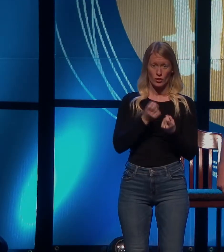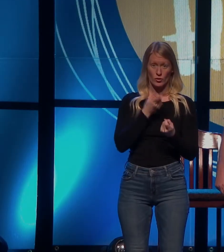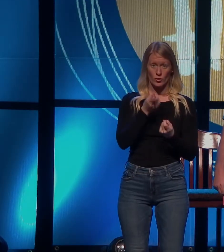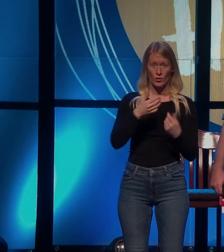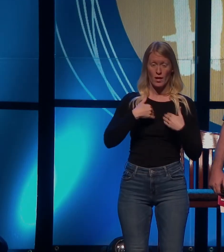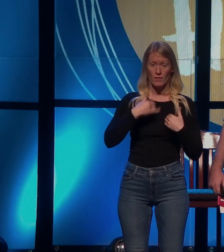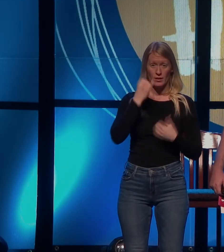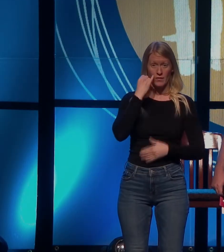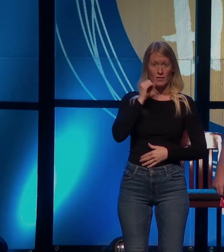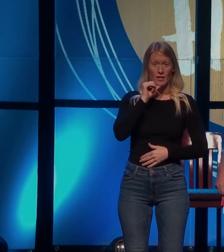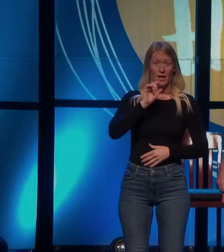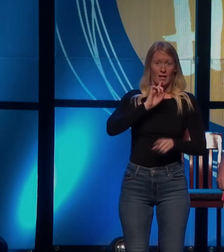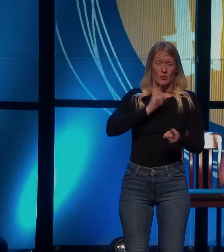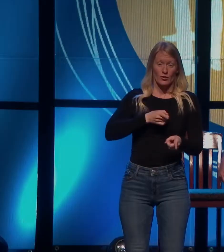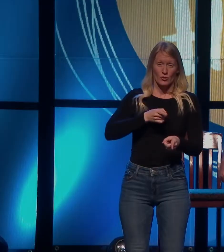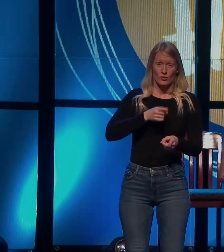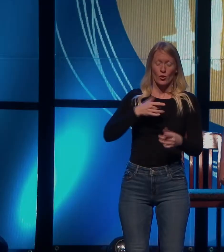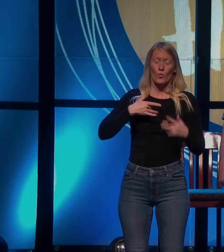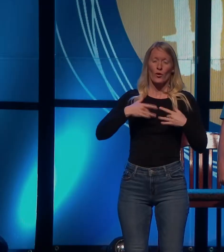questions, don't worry, I'll make it up.